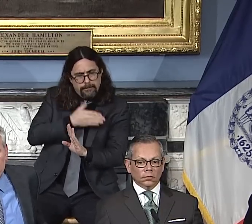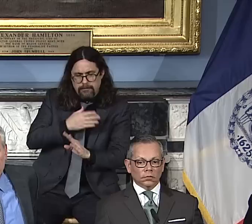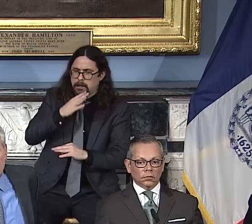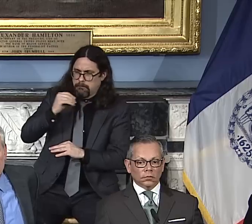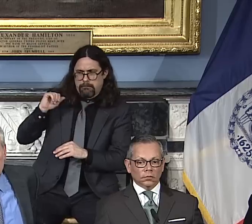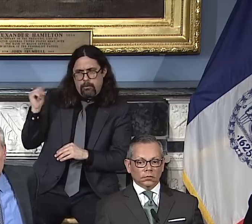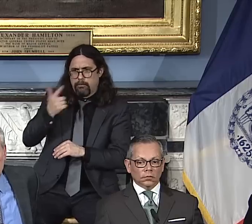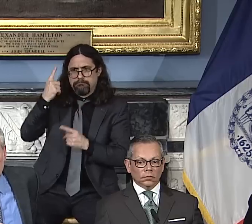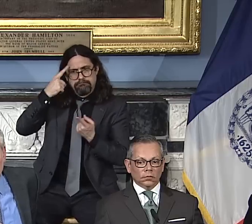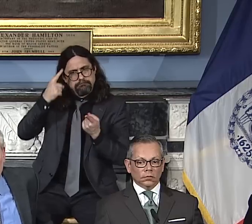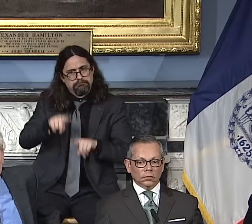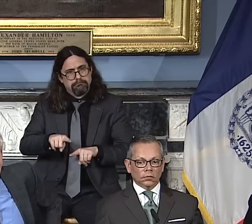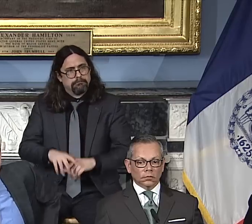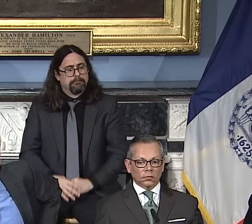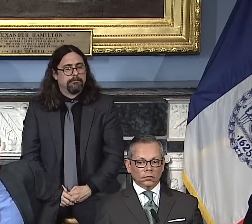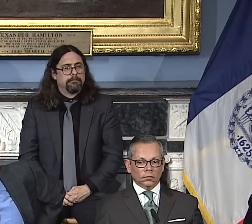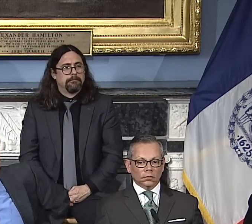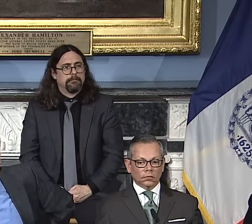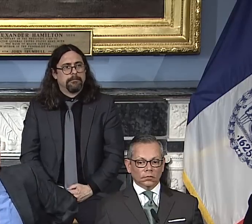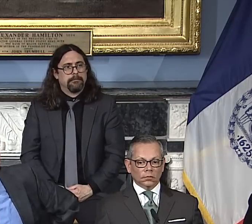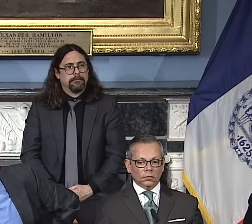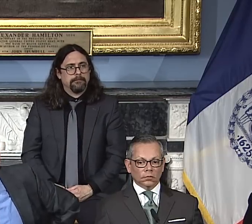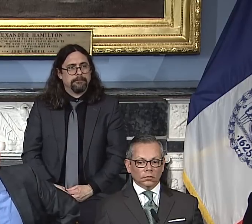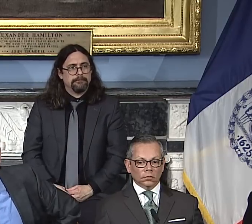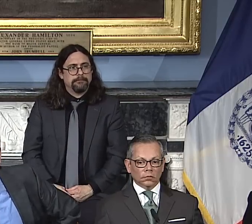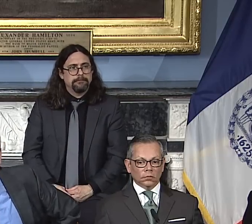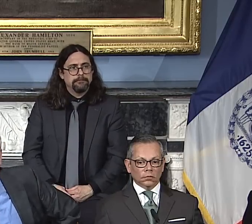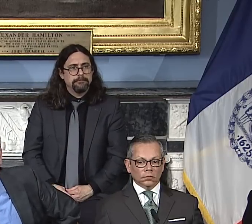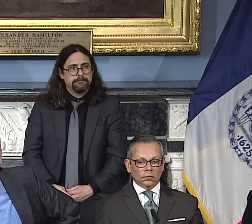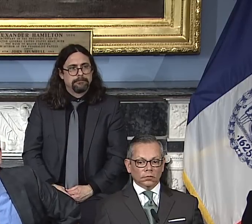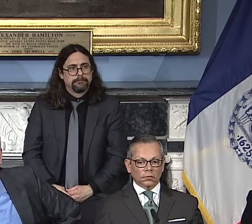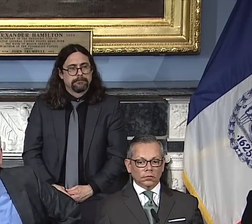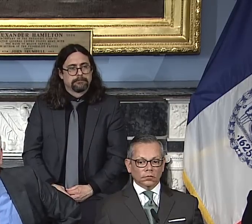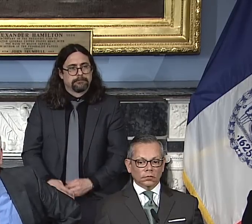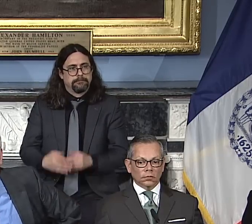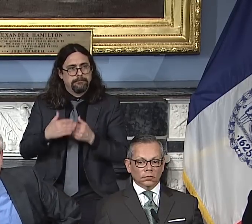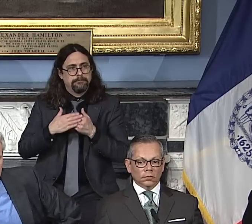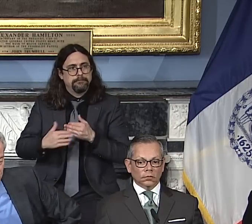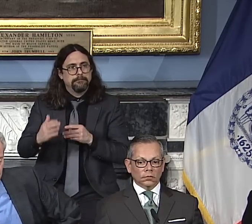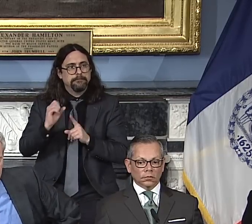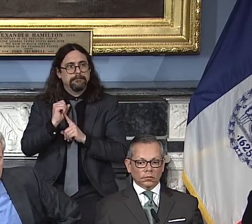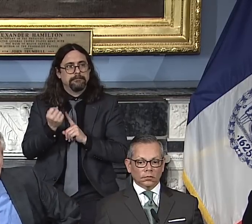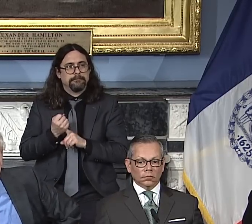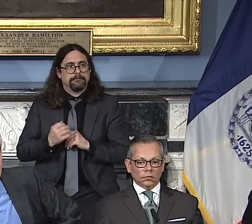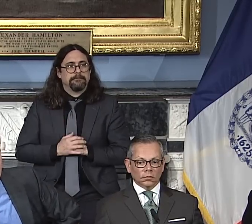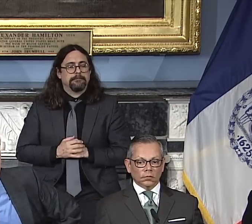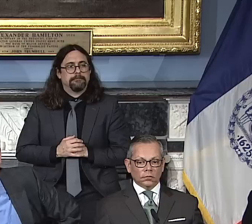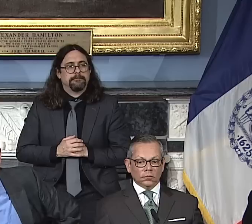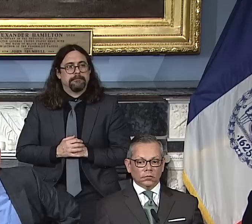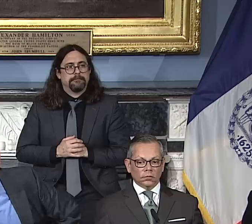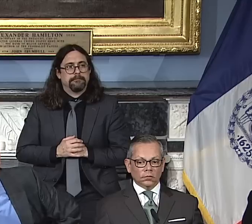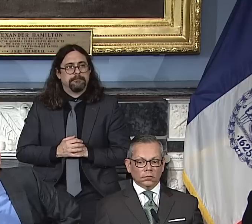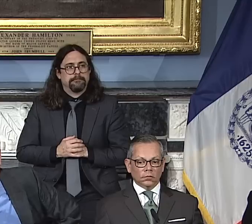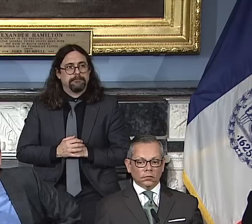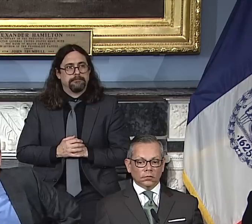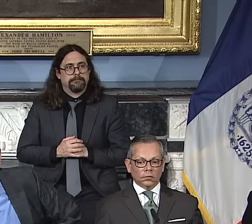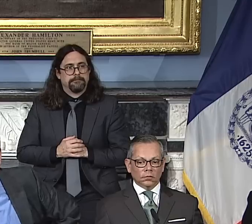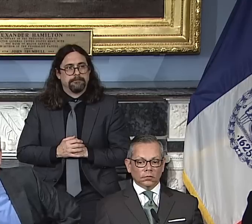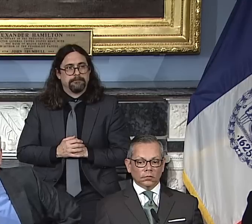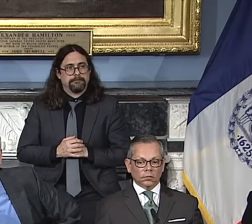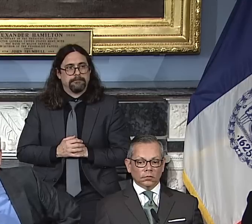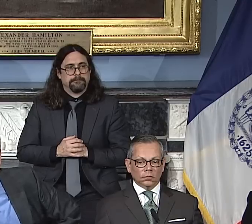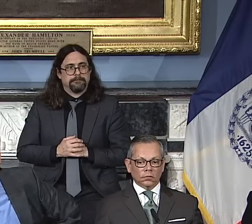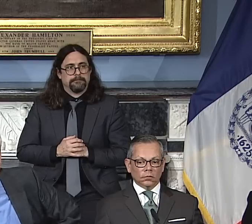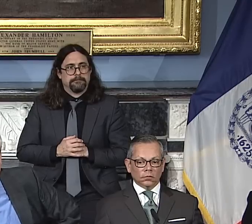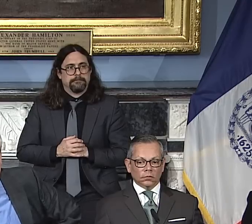The going forward scenarios, first we need to, I'm sure the state is doing the same, we need to feel